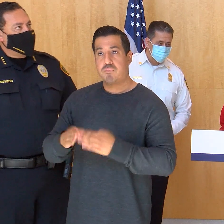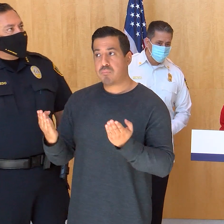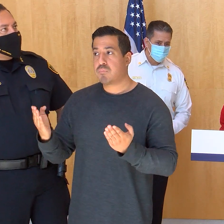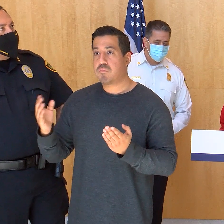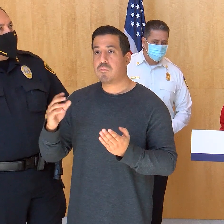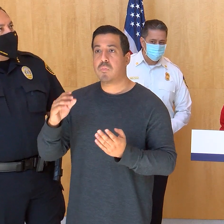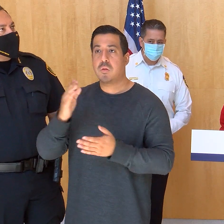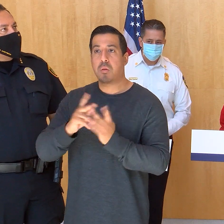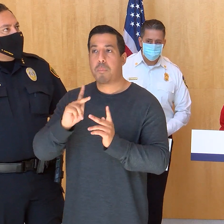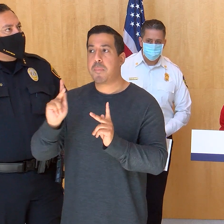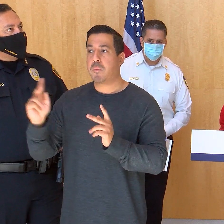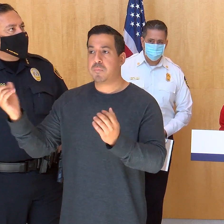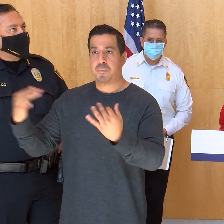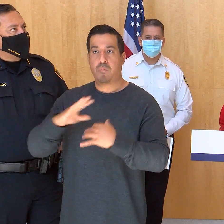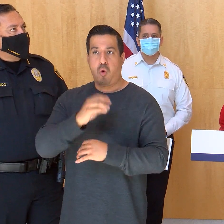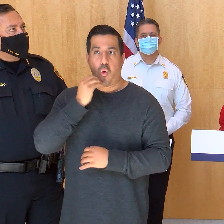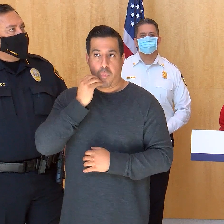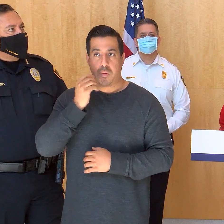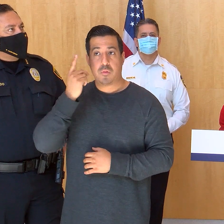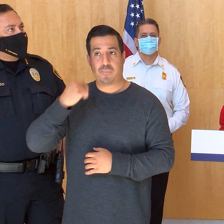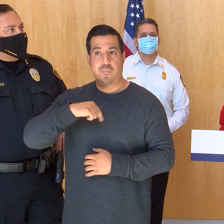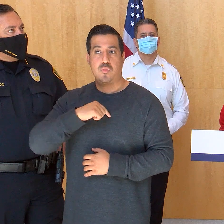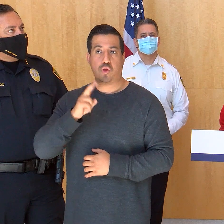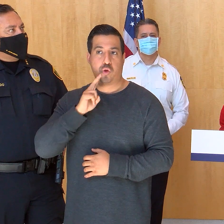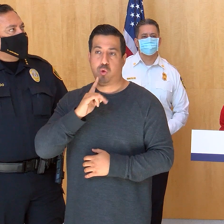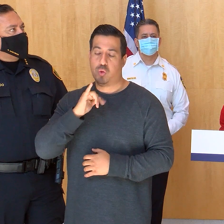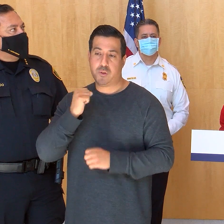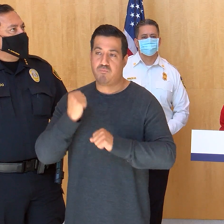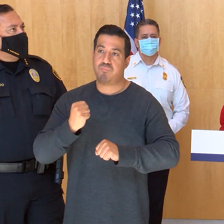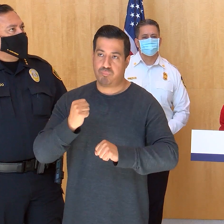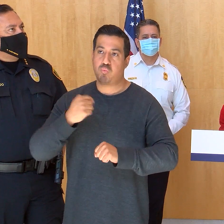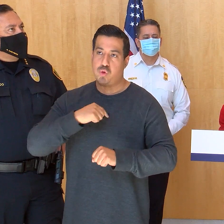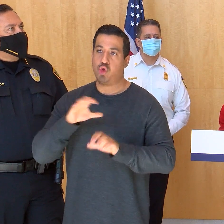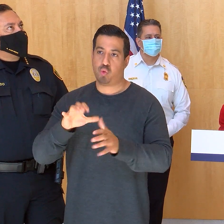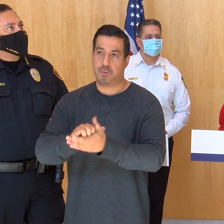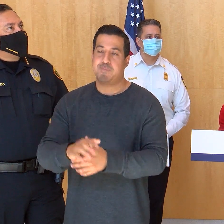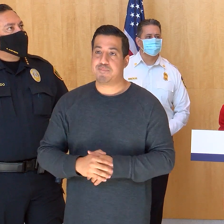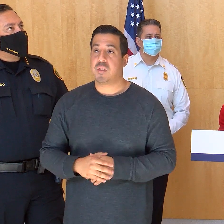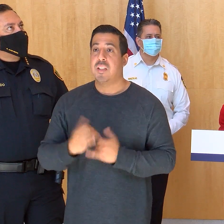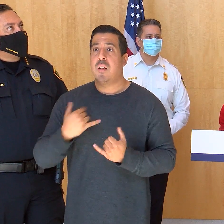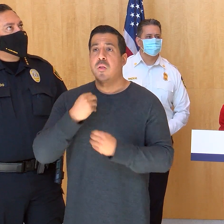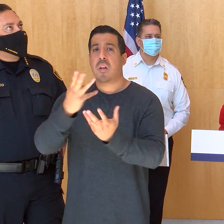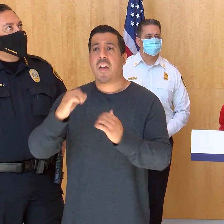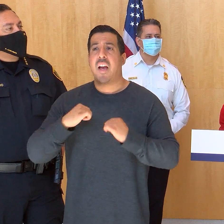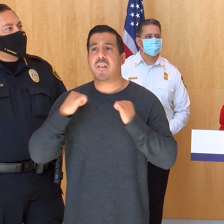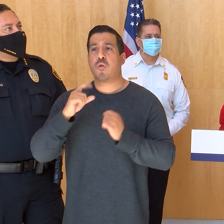them up to a variety of people. That's what Houstonians are all about. I do want to again give the address